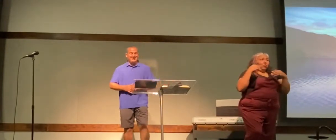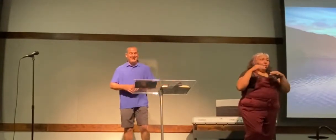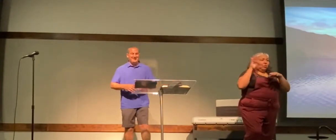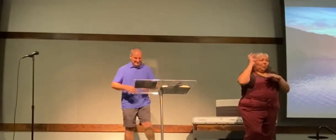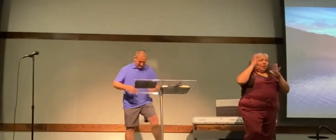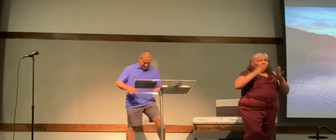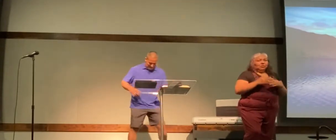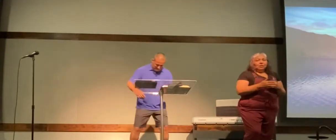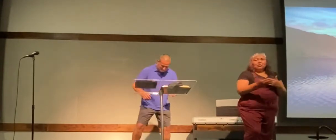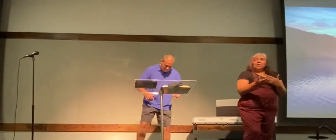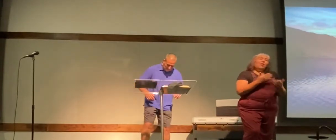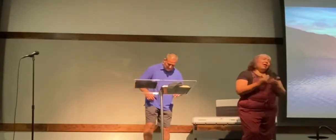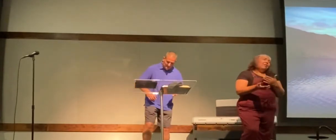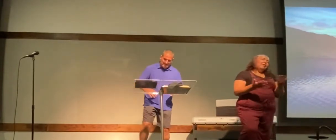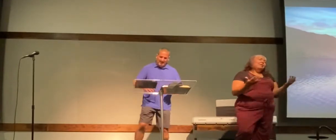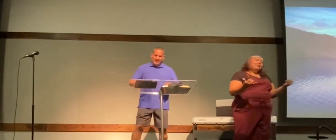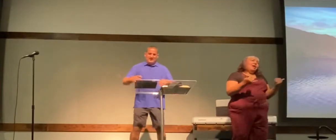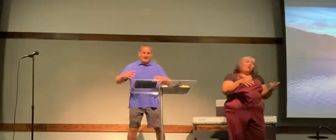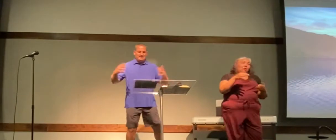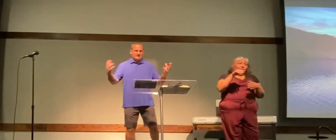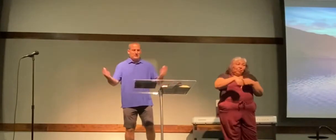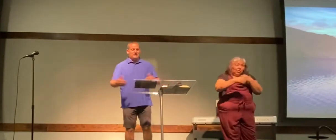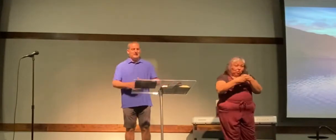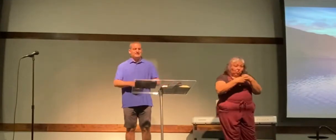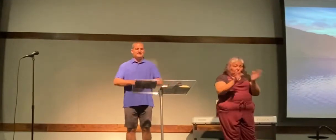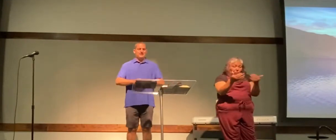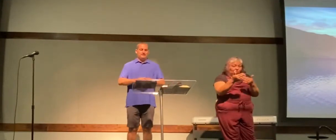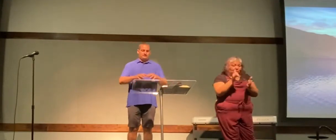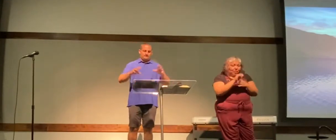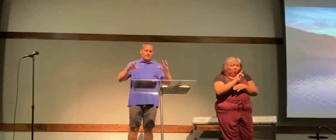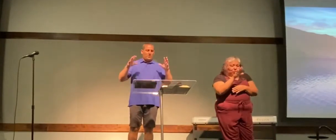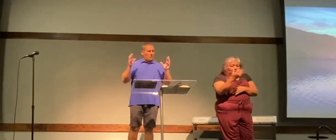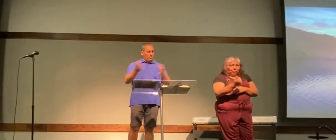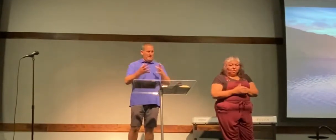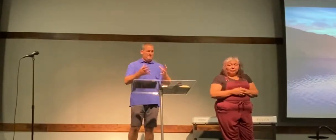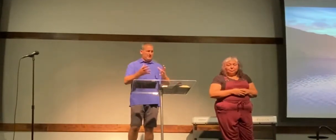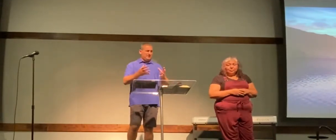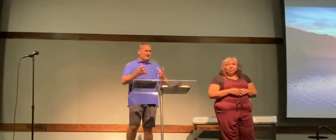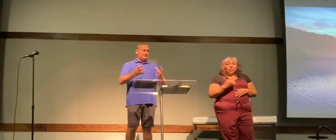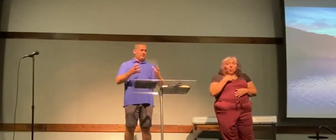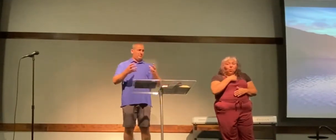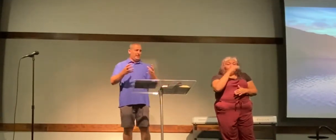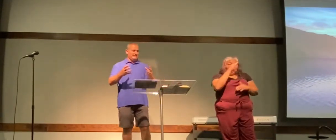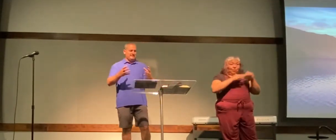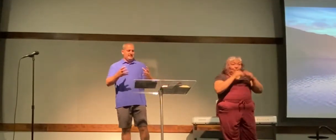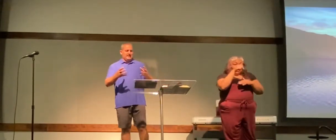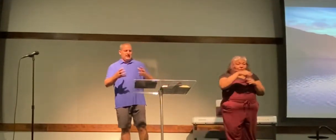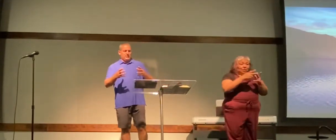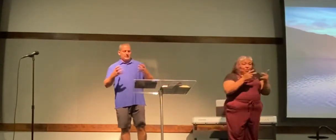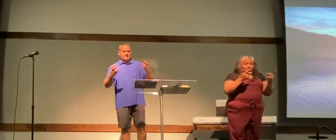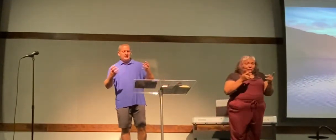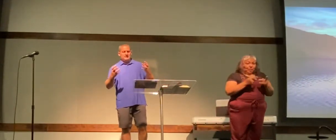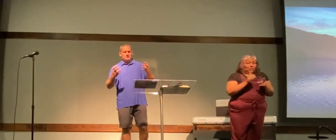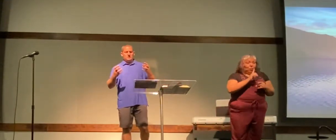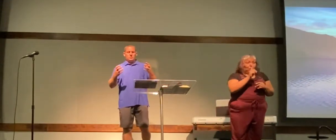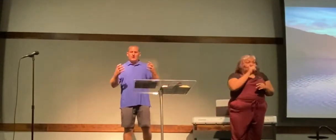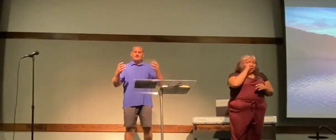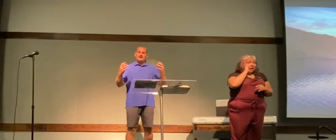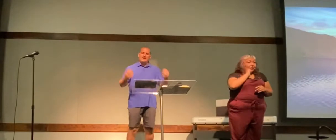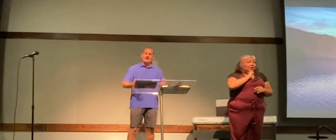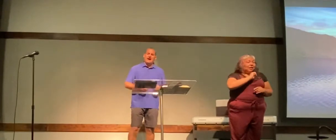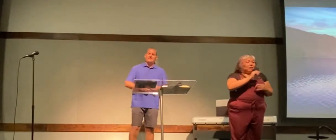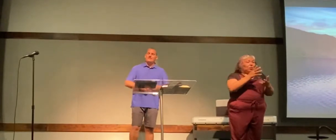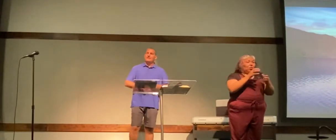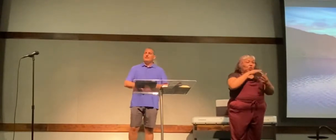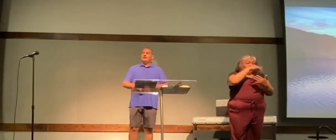so anyway, so storage room, that's where it was. And so we built it into a place where teens would want